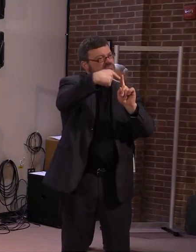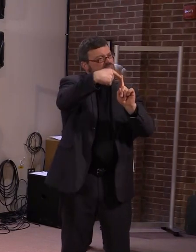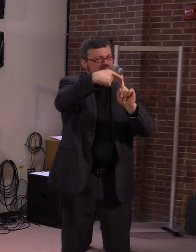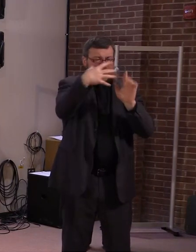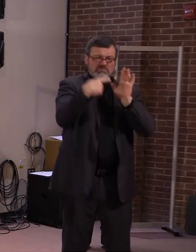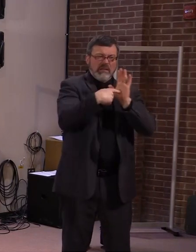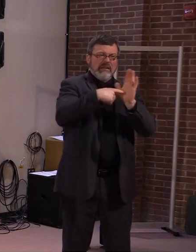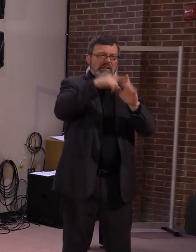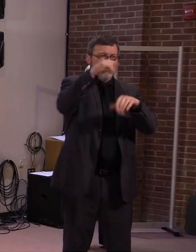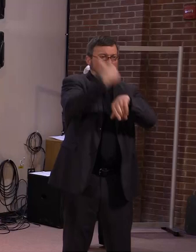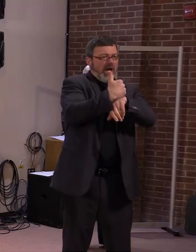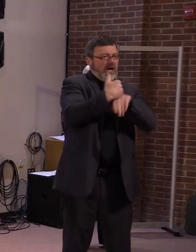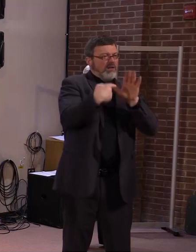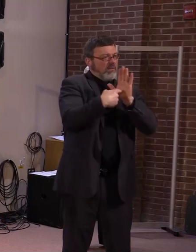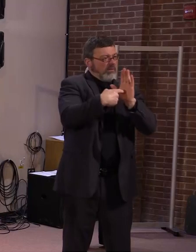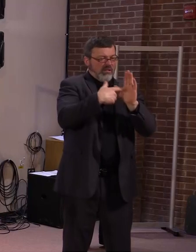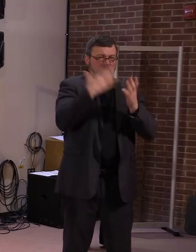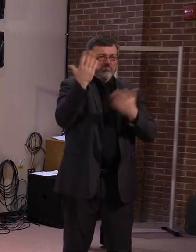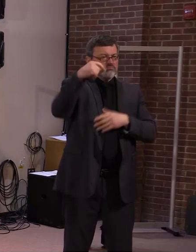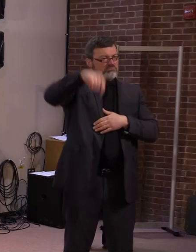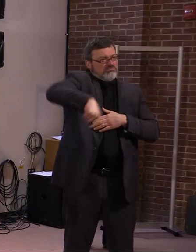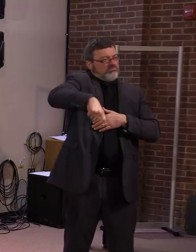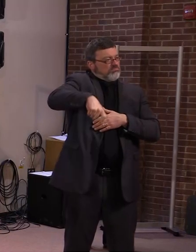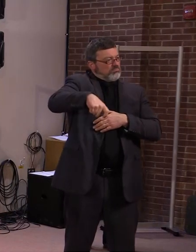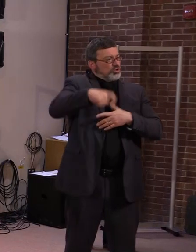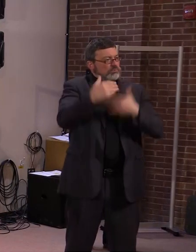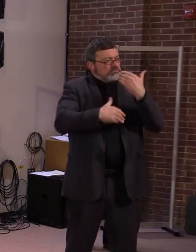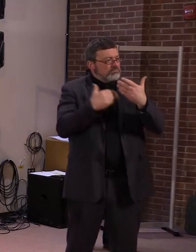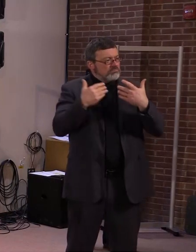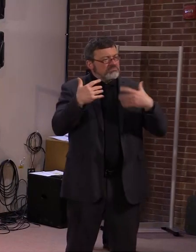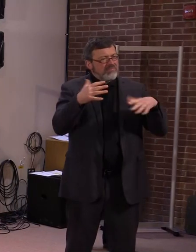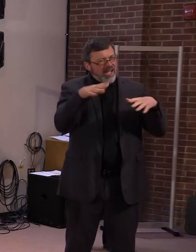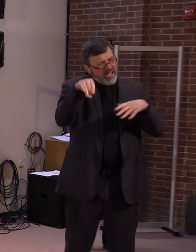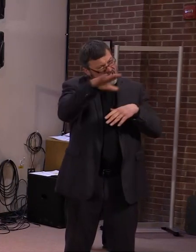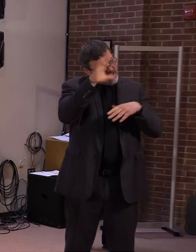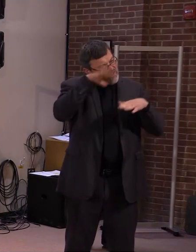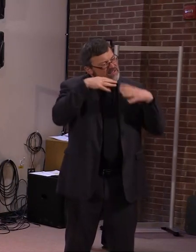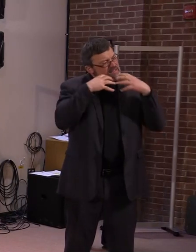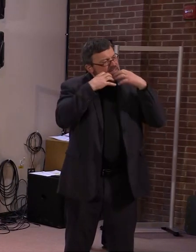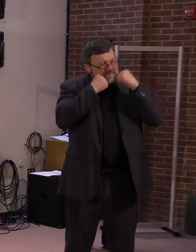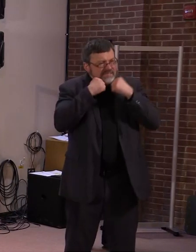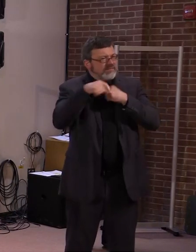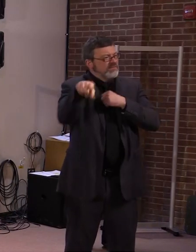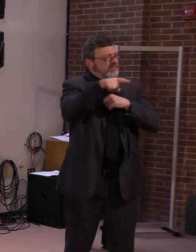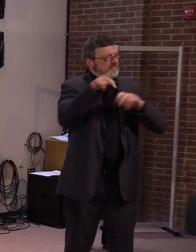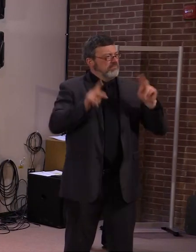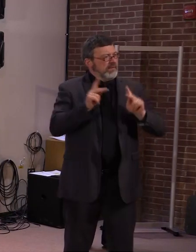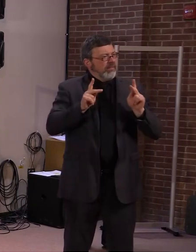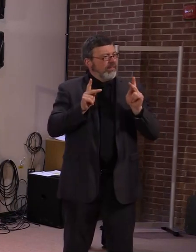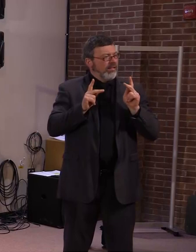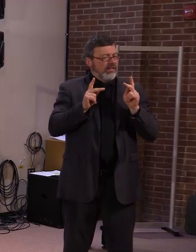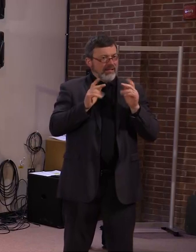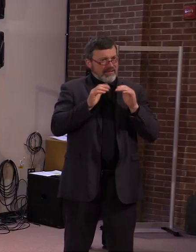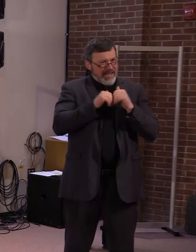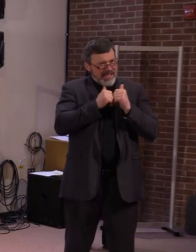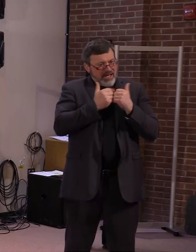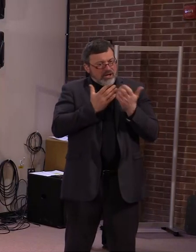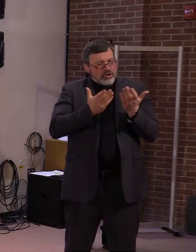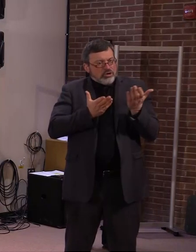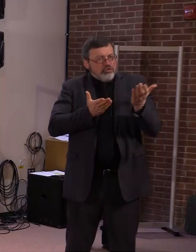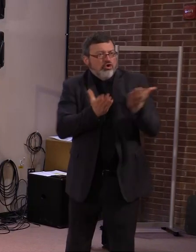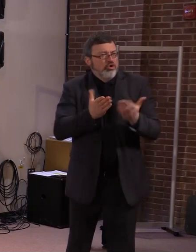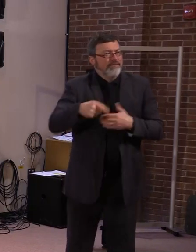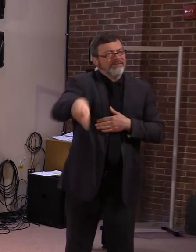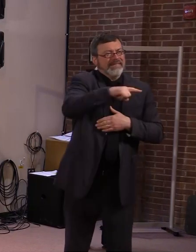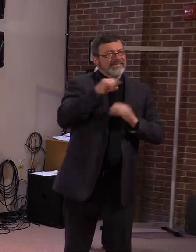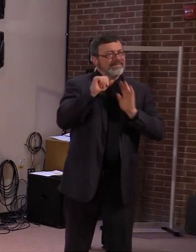invaluable. Mike is a true public servant, working all hours of the night and 7 days a